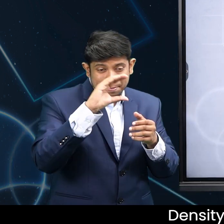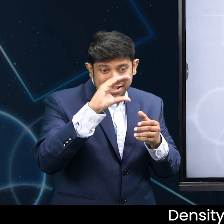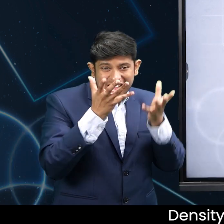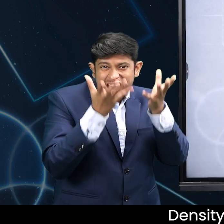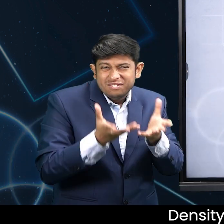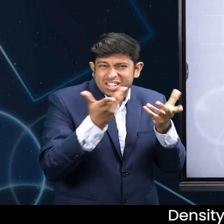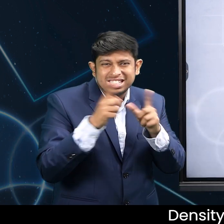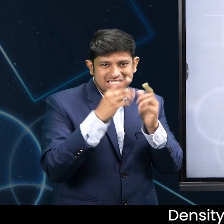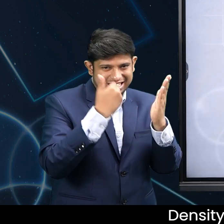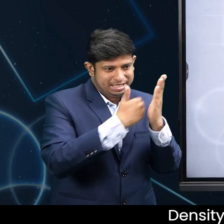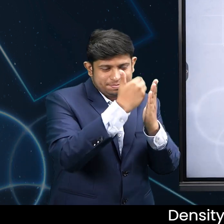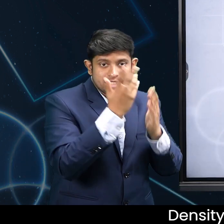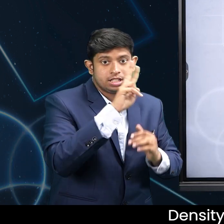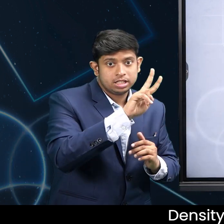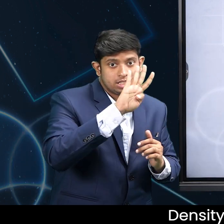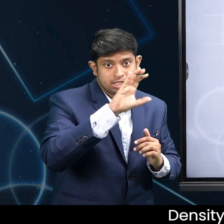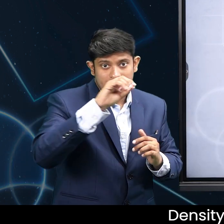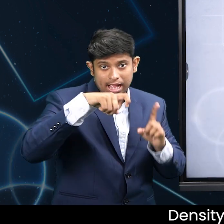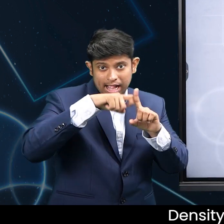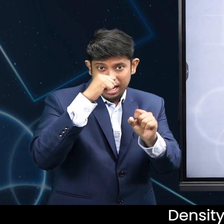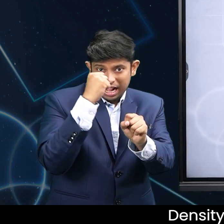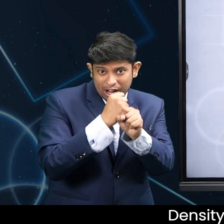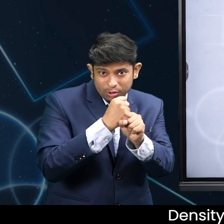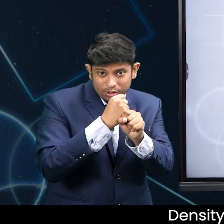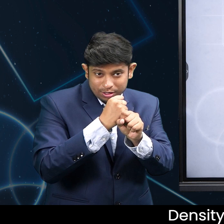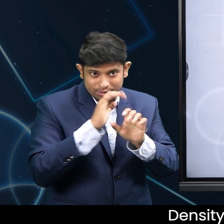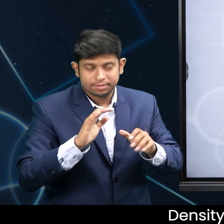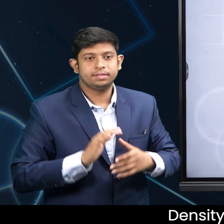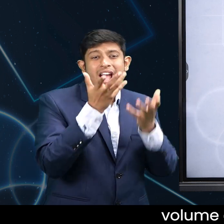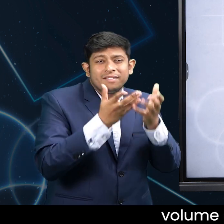Density of the concrete is equal to 2400 kg per meter cube.